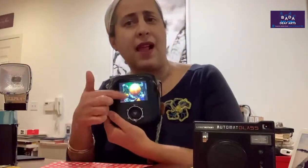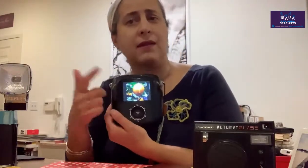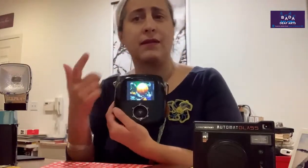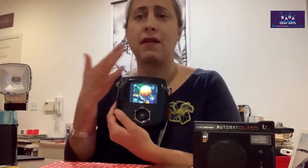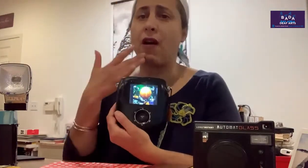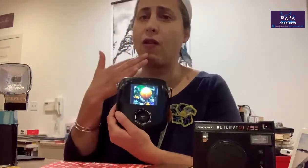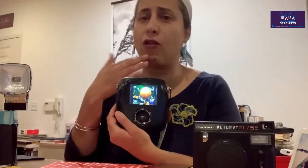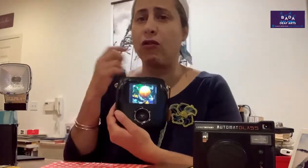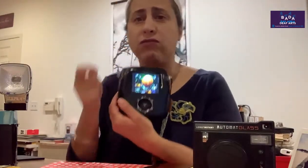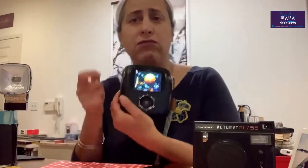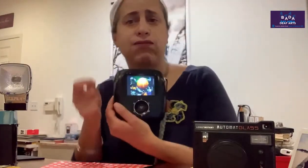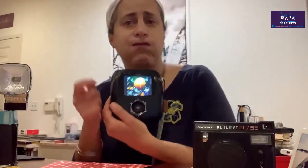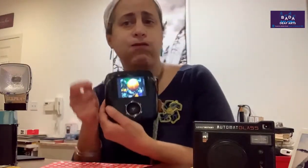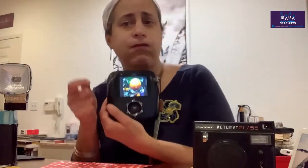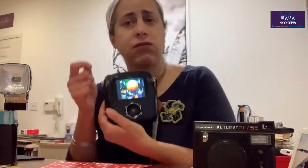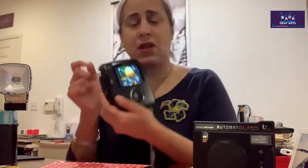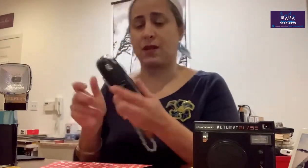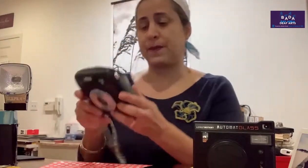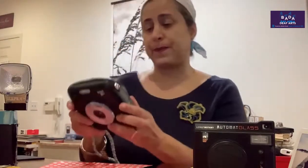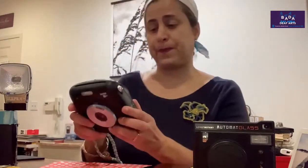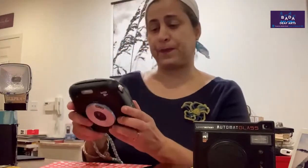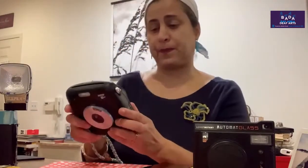Do you see how you can play around with the color?